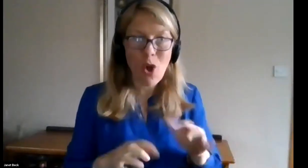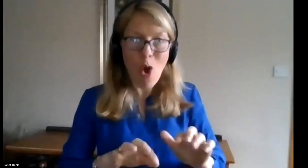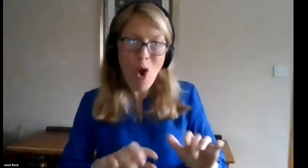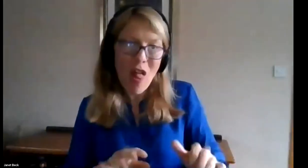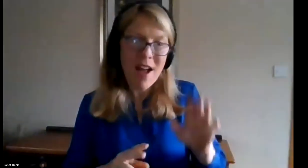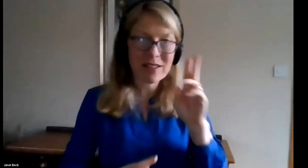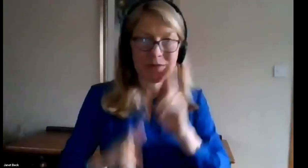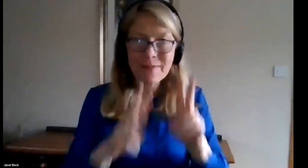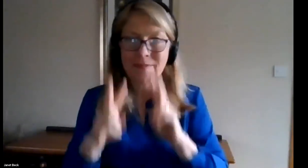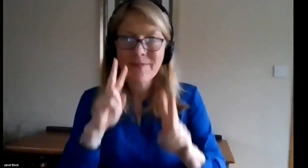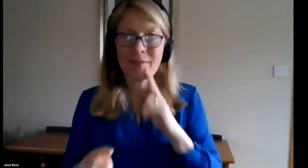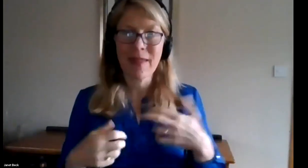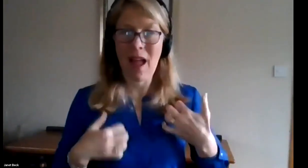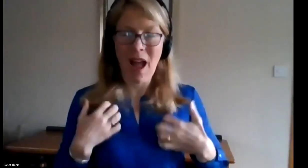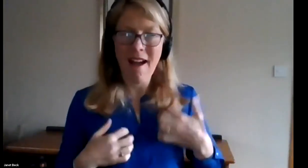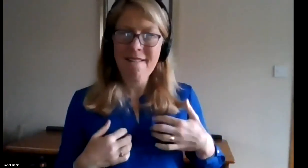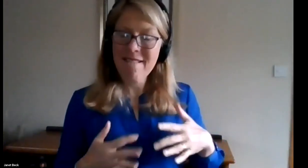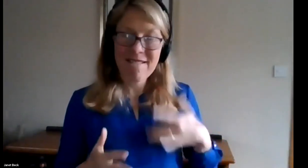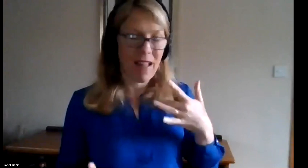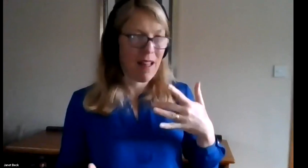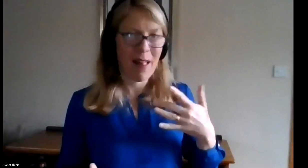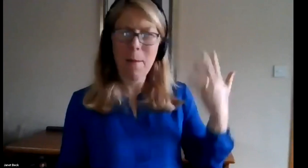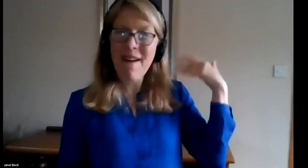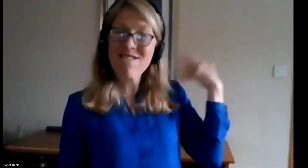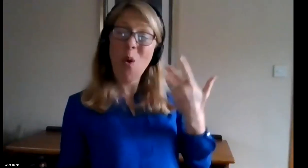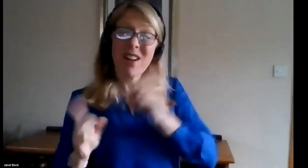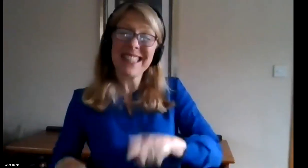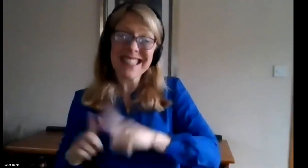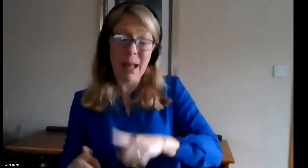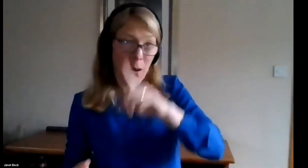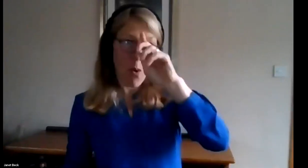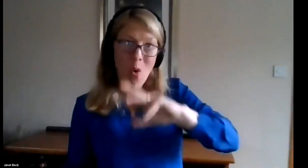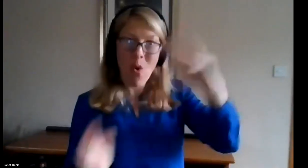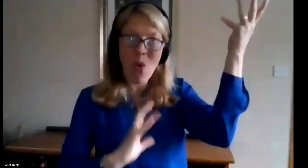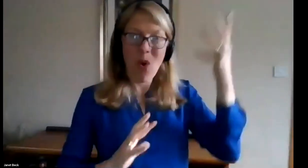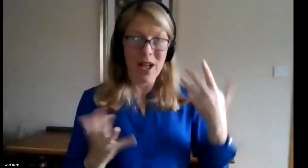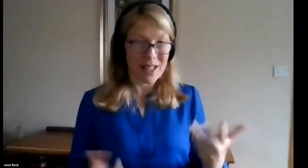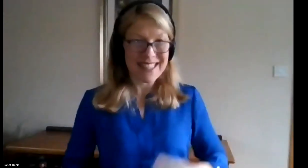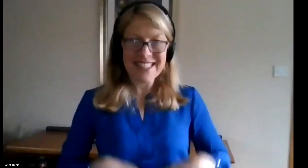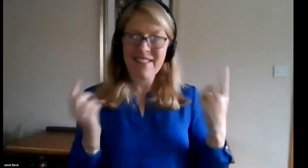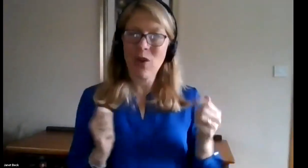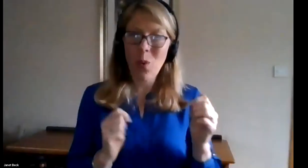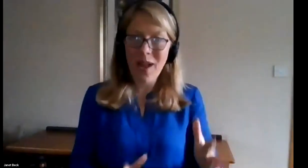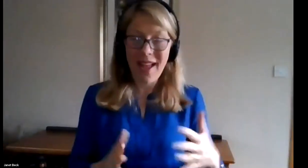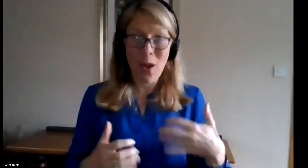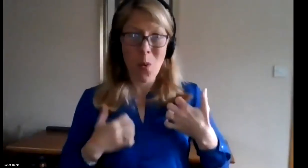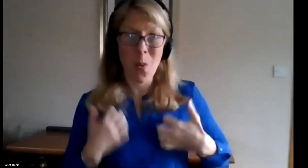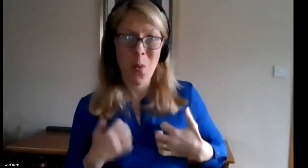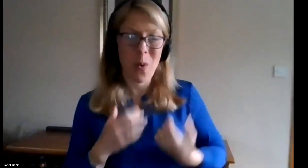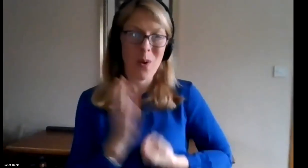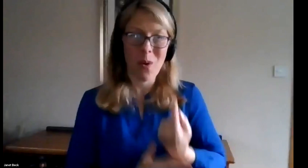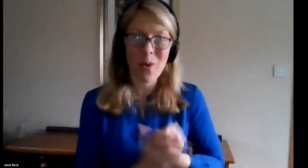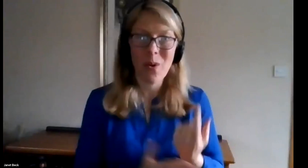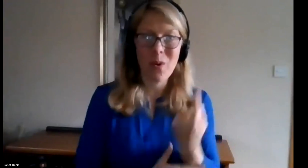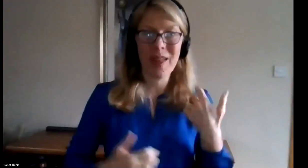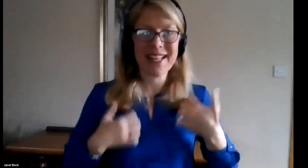that completely reshifting the museology sector. And these are all exciting changes. So,